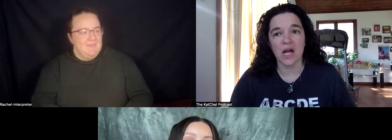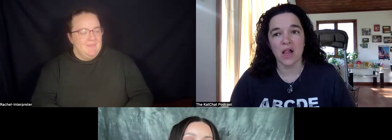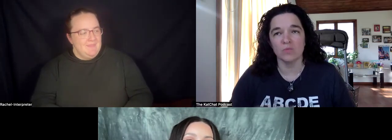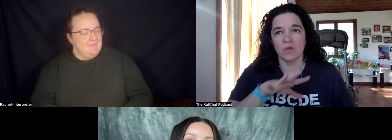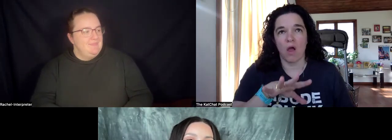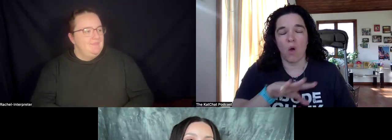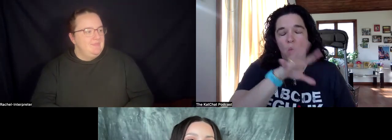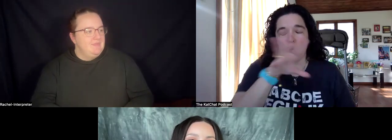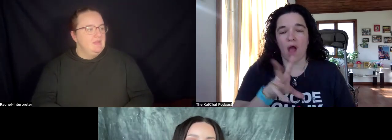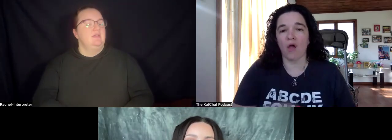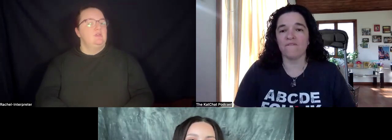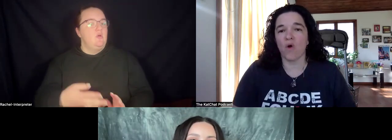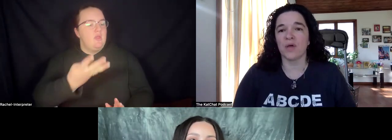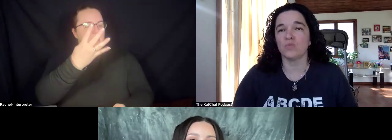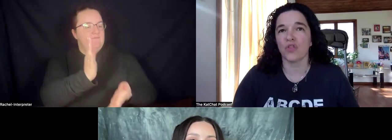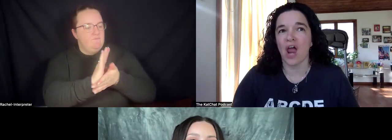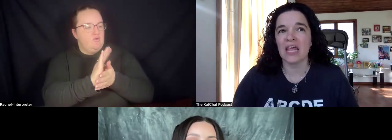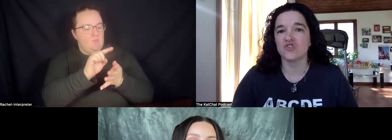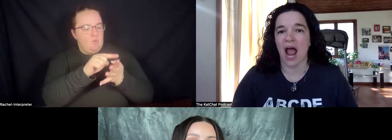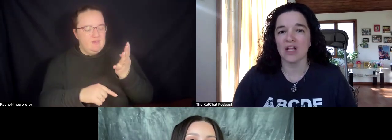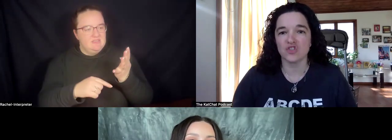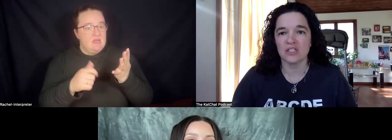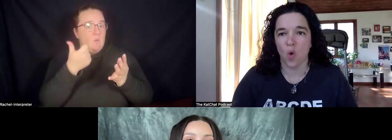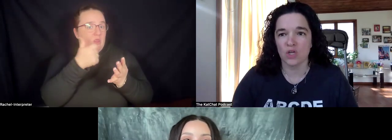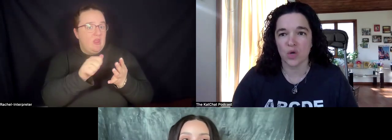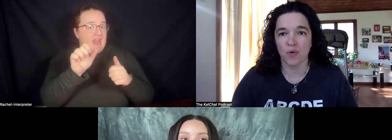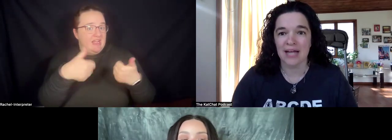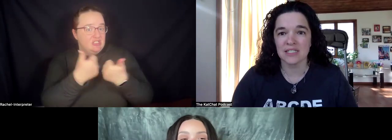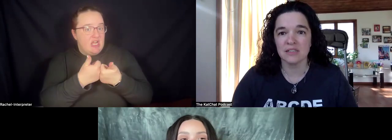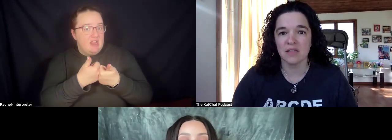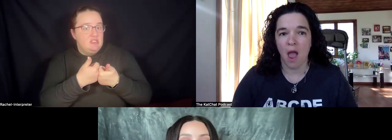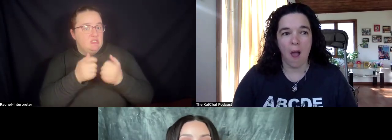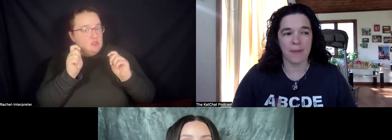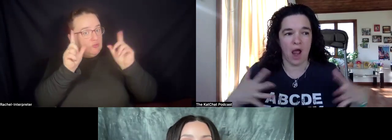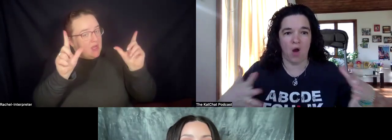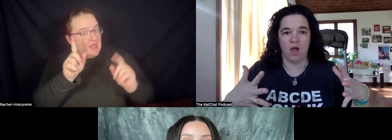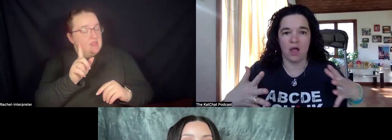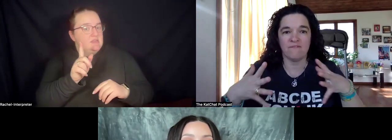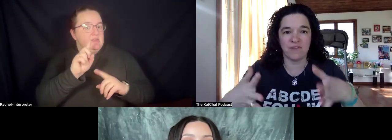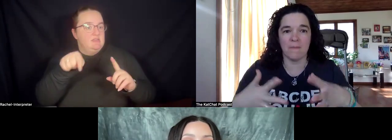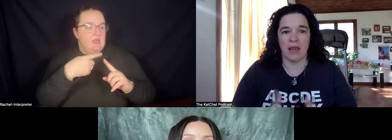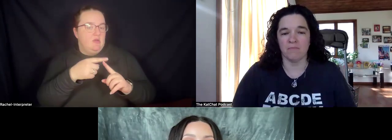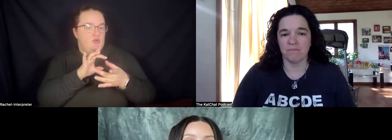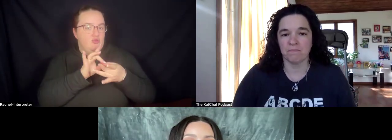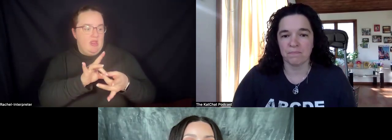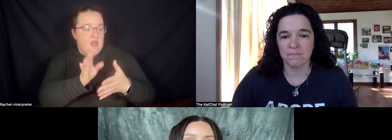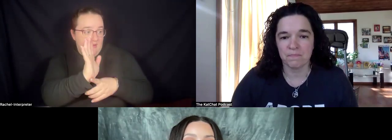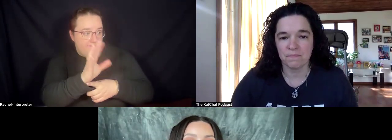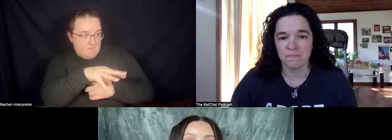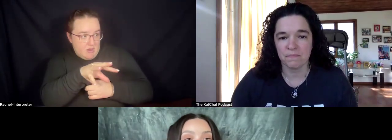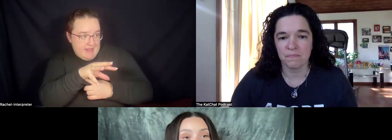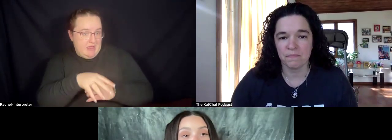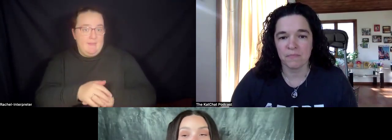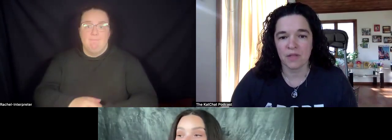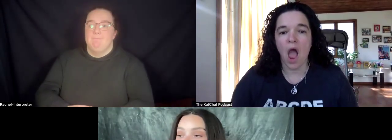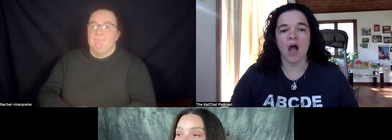four films, with the other four films, were there any challenges or surprising about filming?